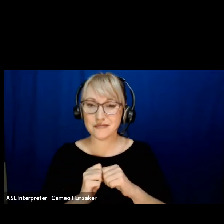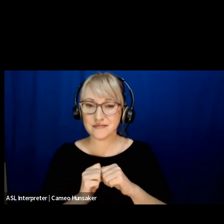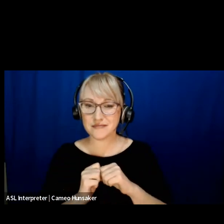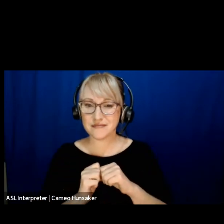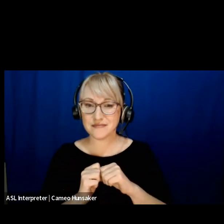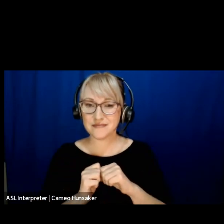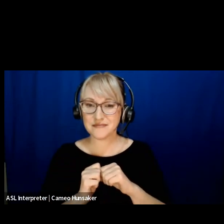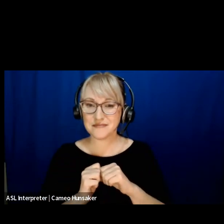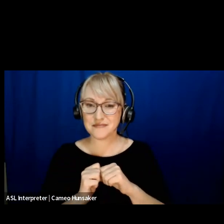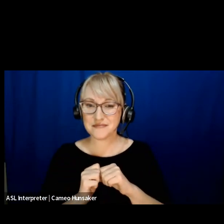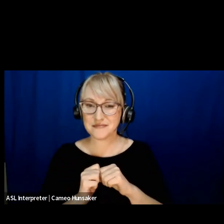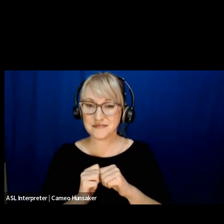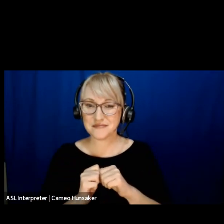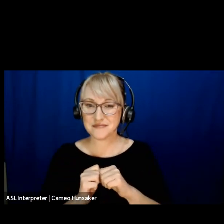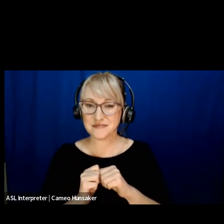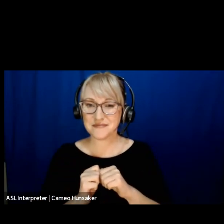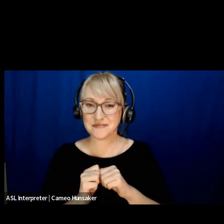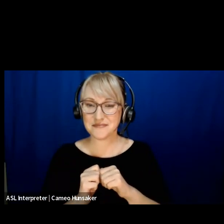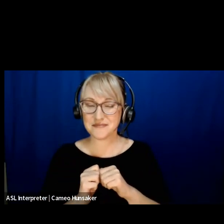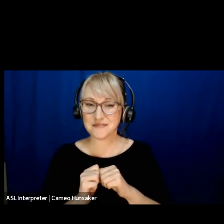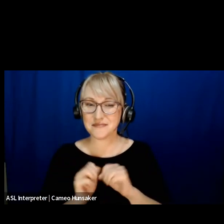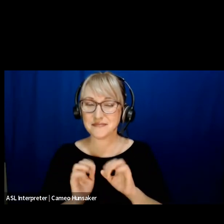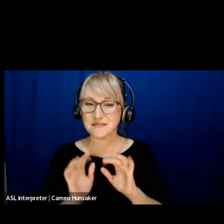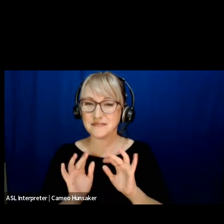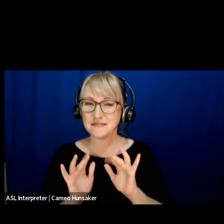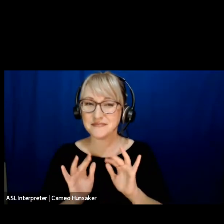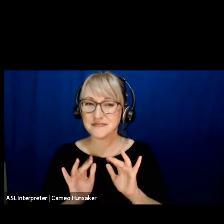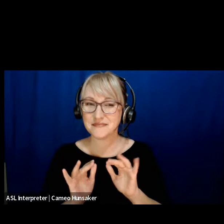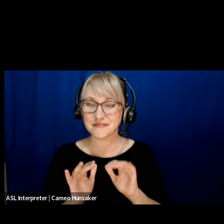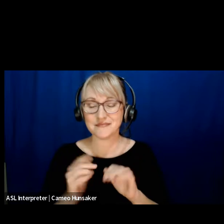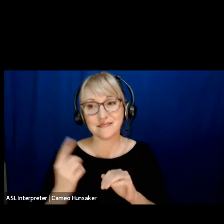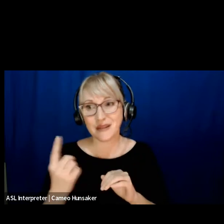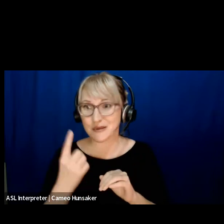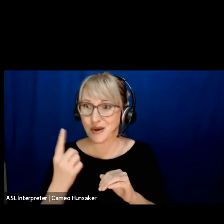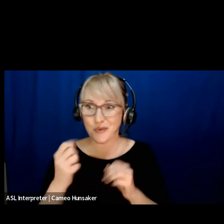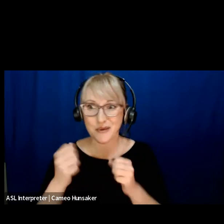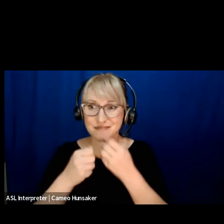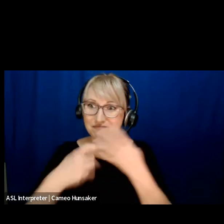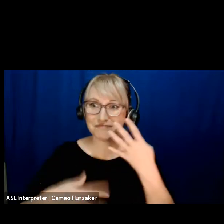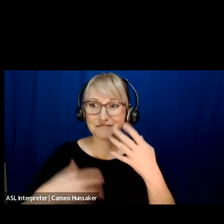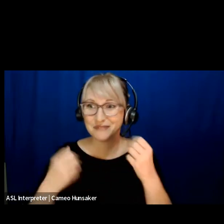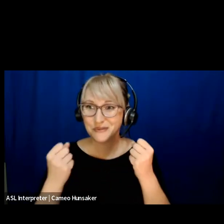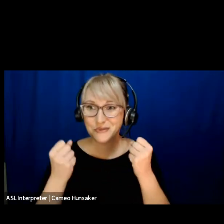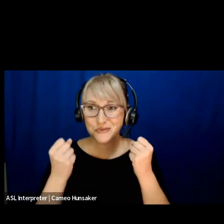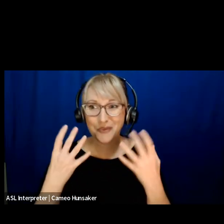And I think there's always so much more.